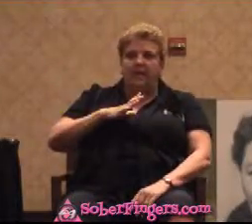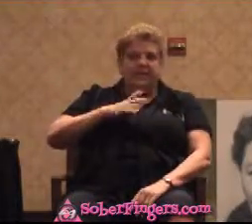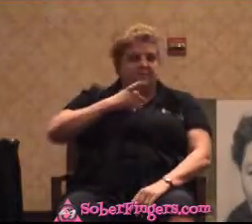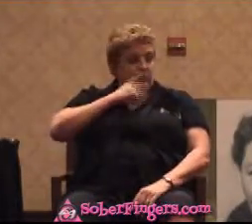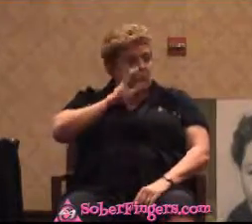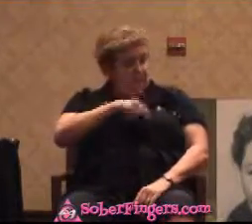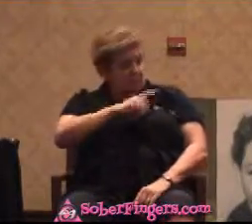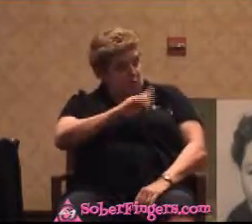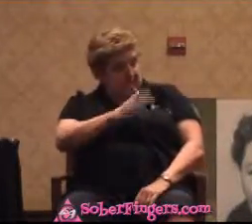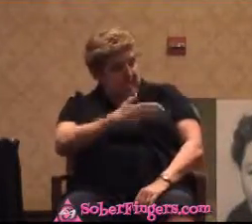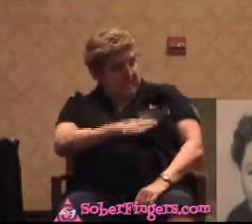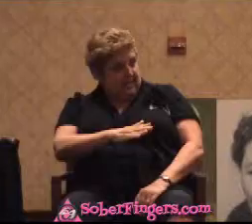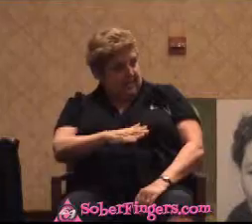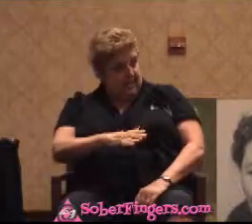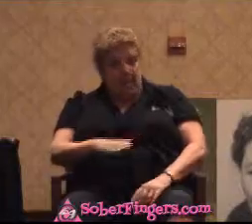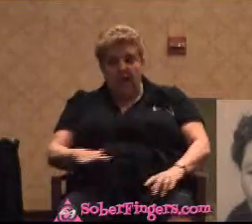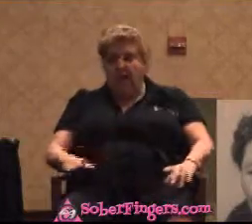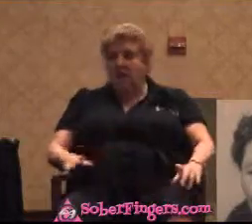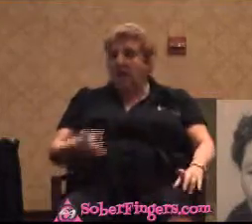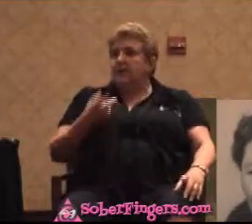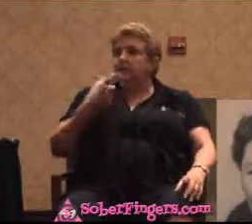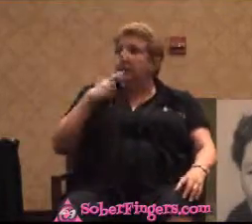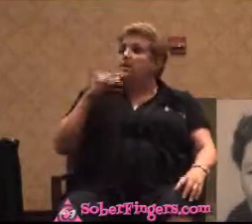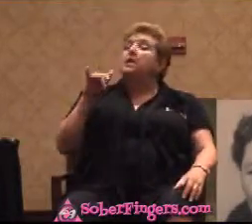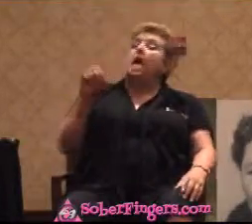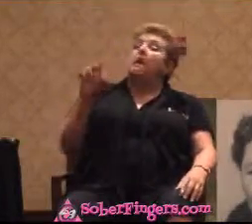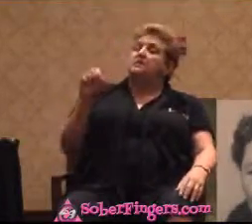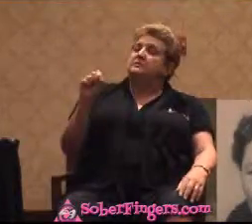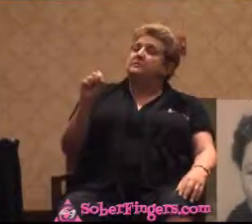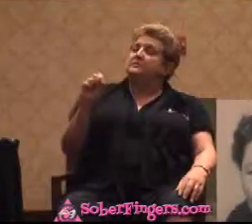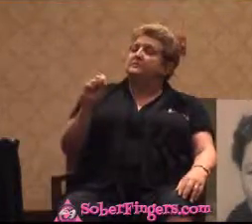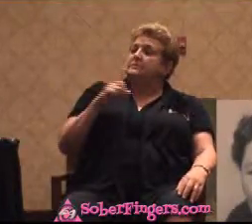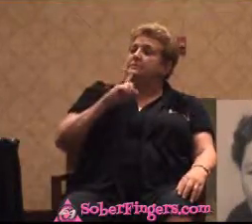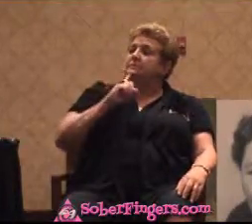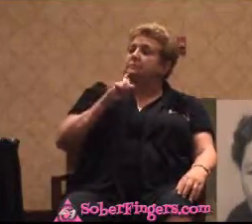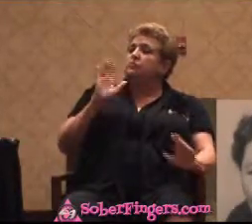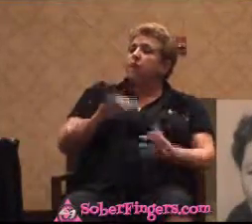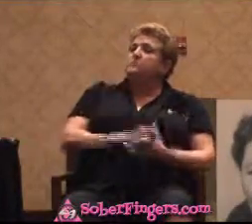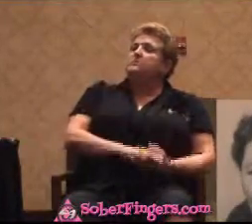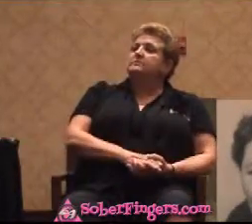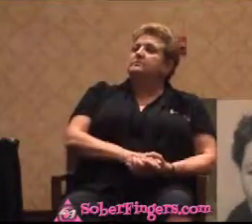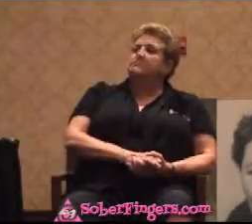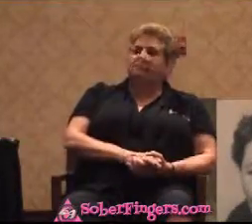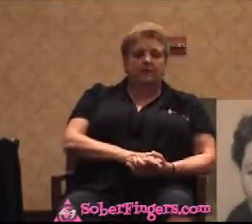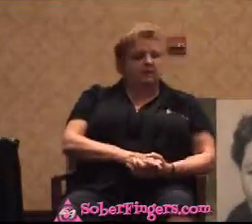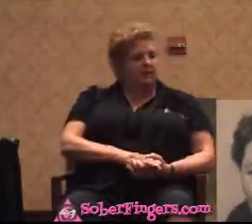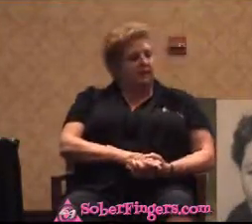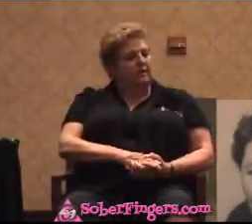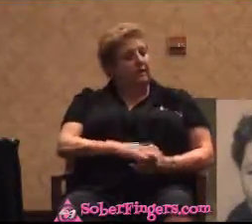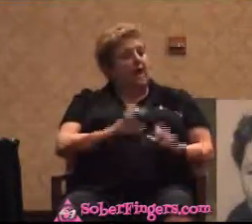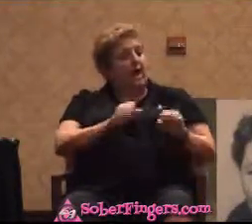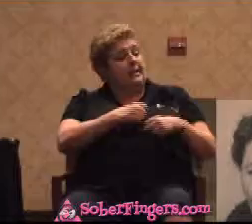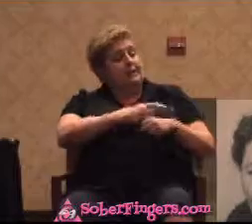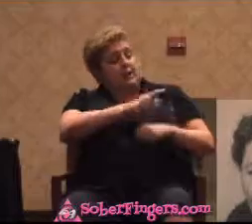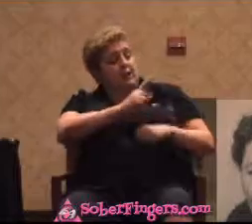said, "Well, yeah, as a matter of fact, it was." He goes, "I can make you famous."